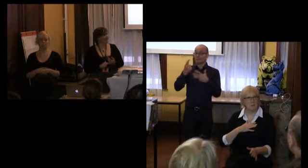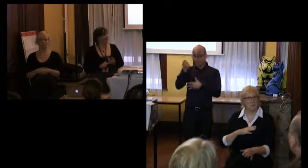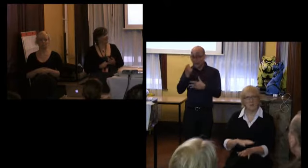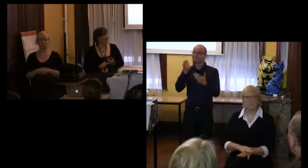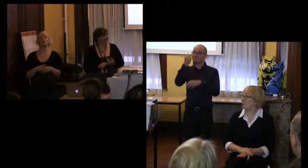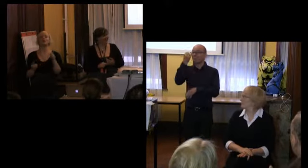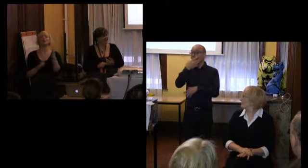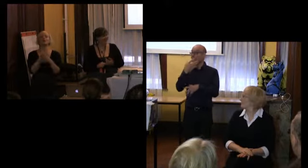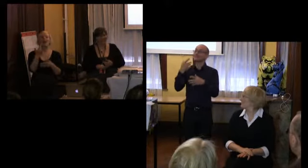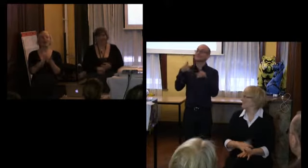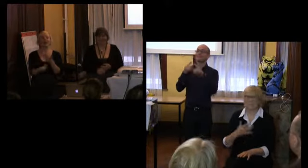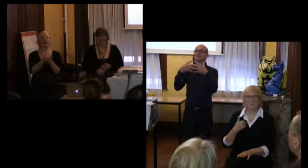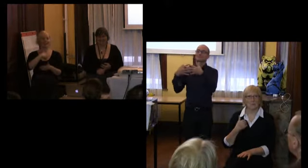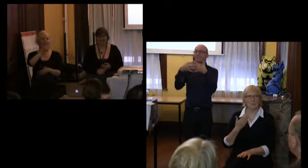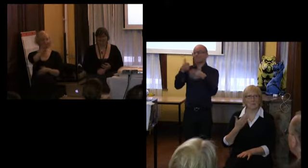Special guest.